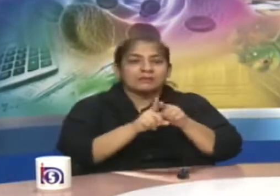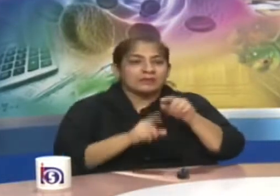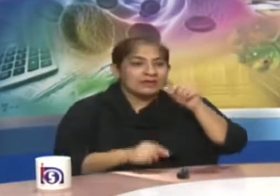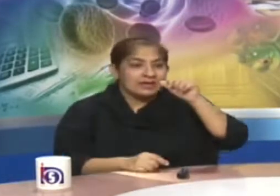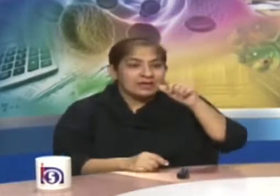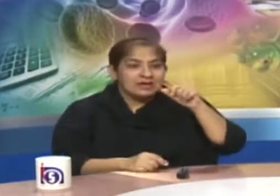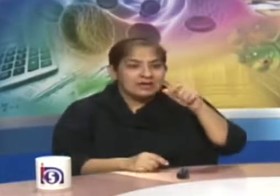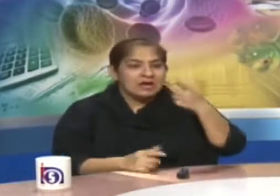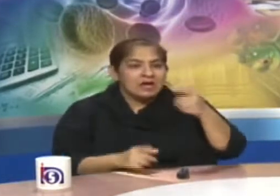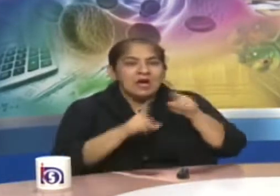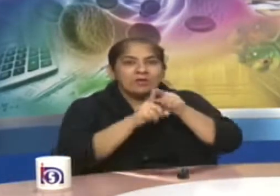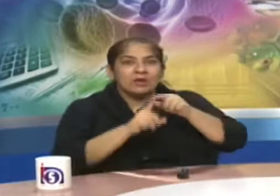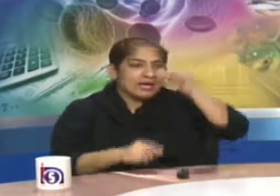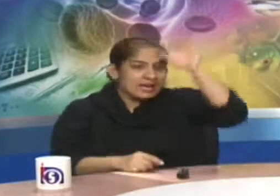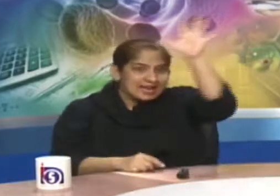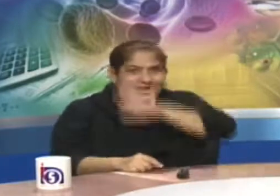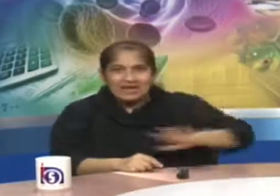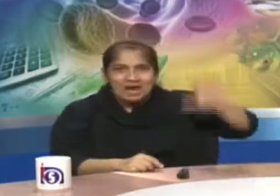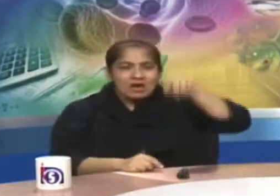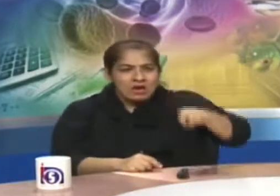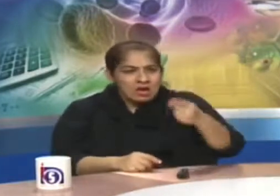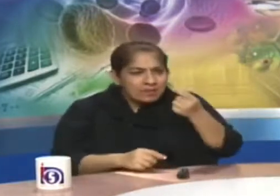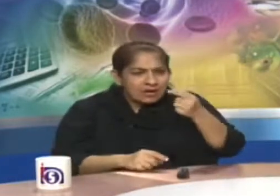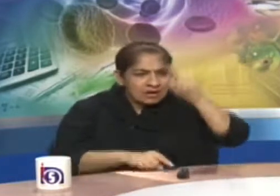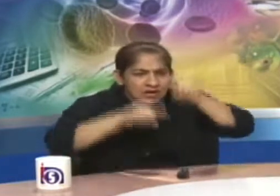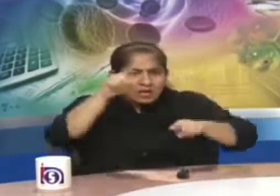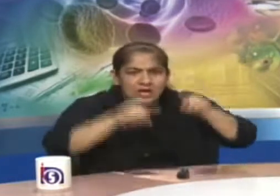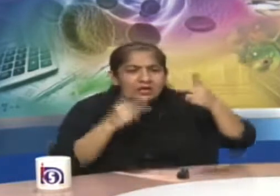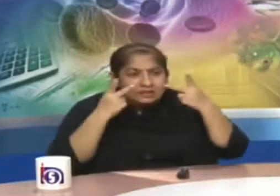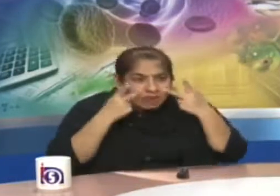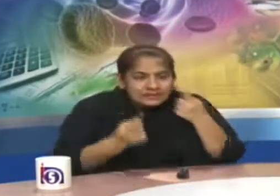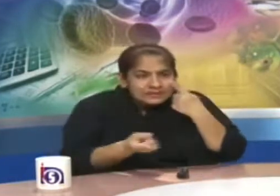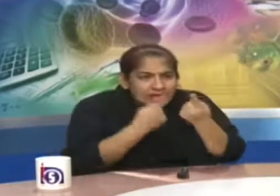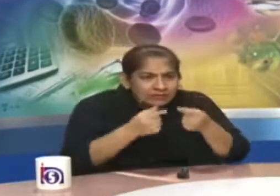The sixth point explains that